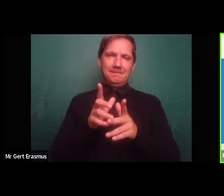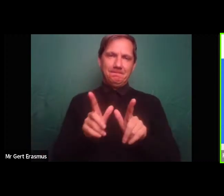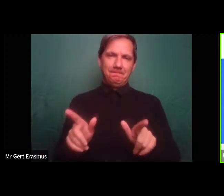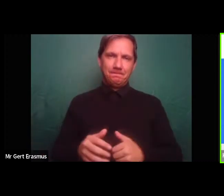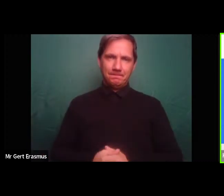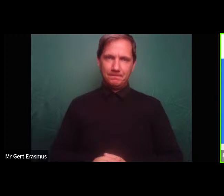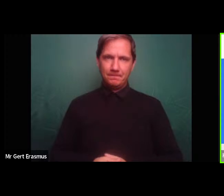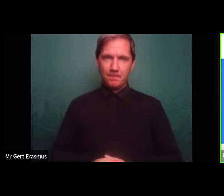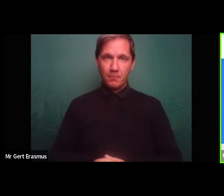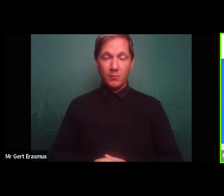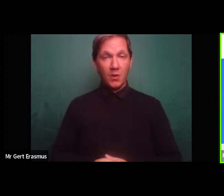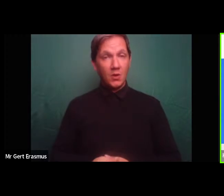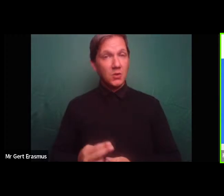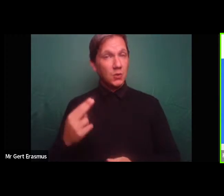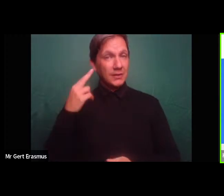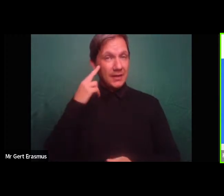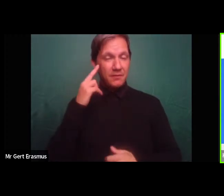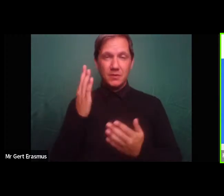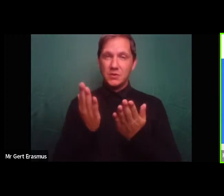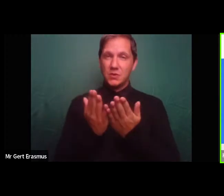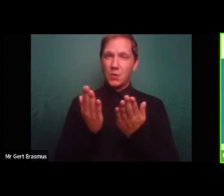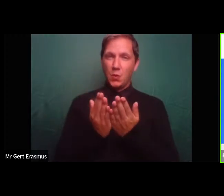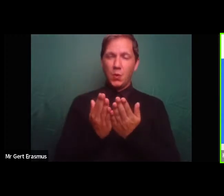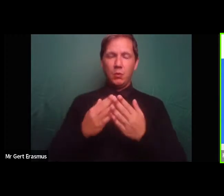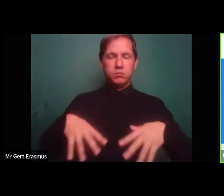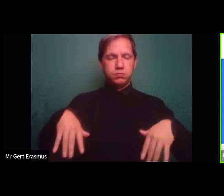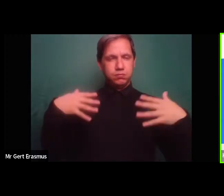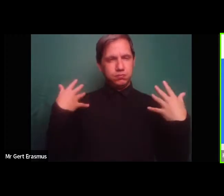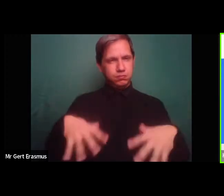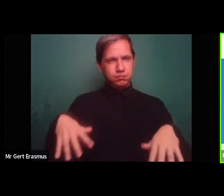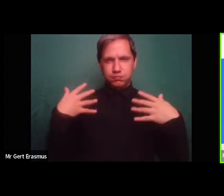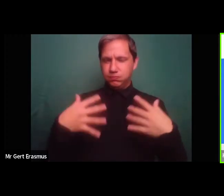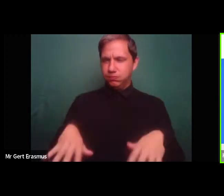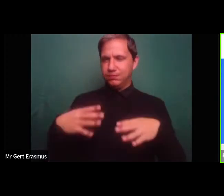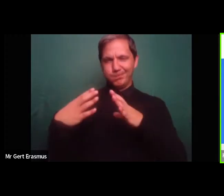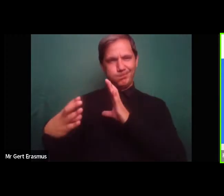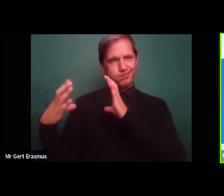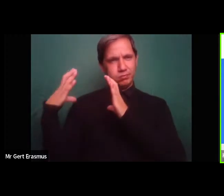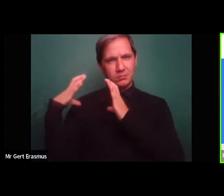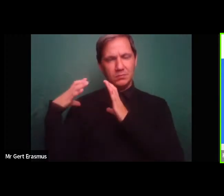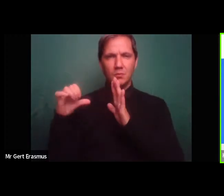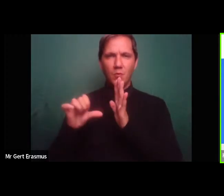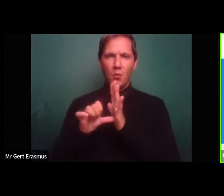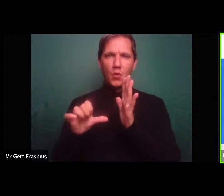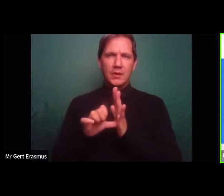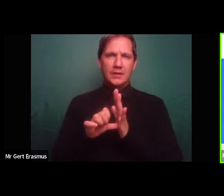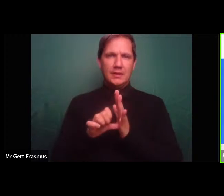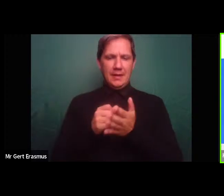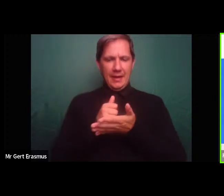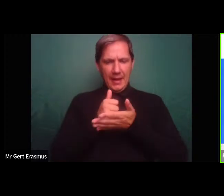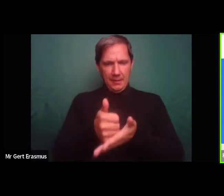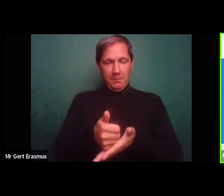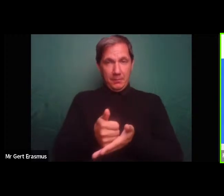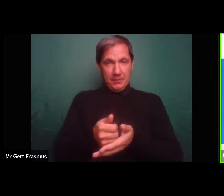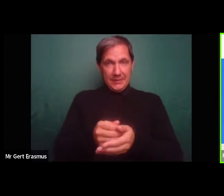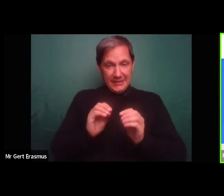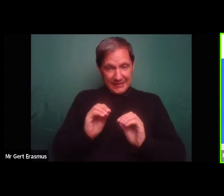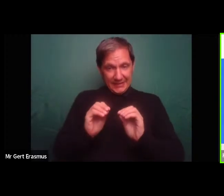So deaf schools play an enormously important role in language acquisition, and that needs to be